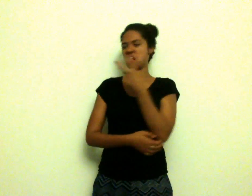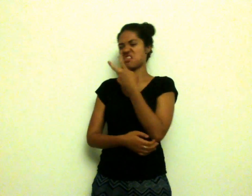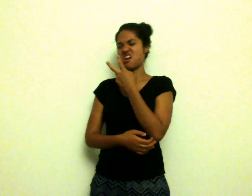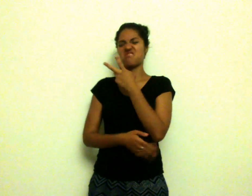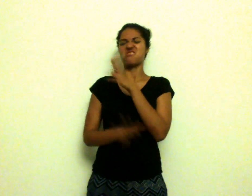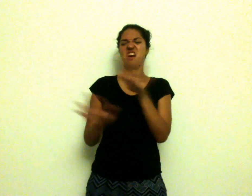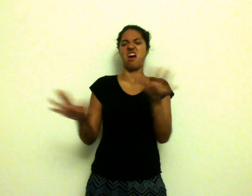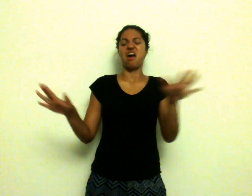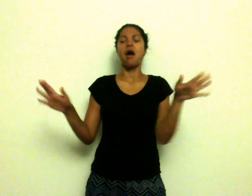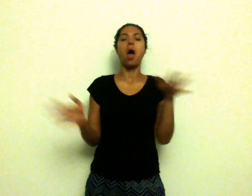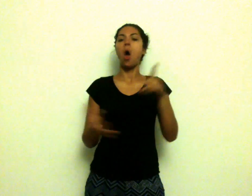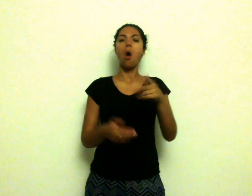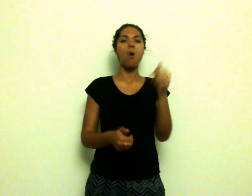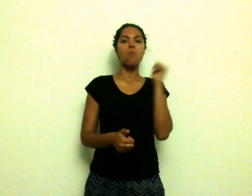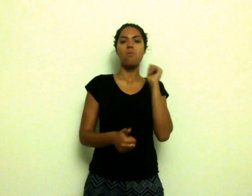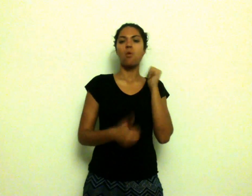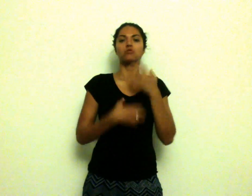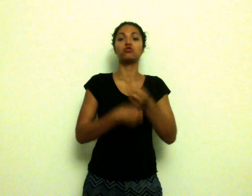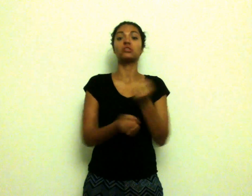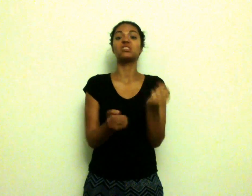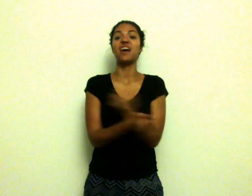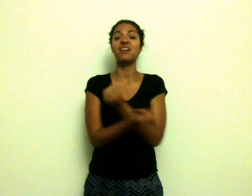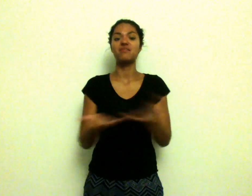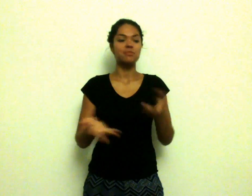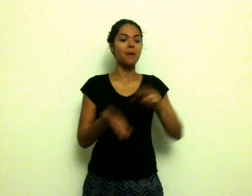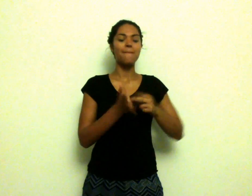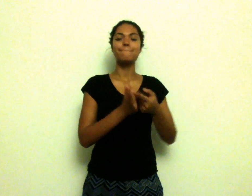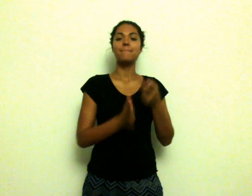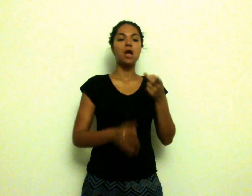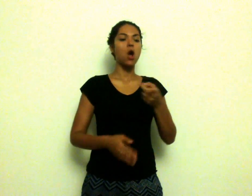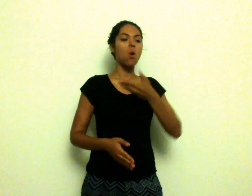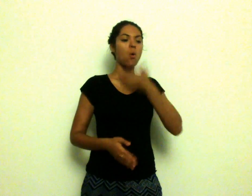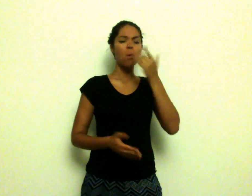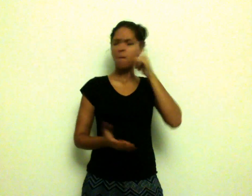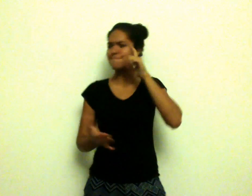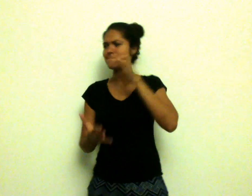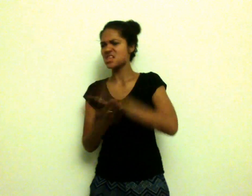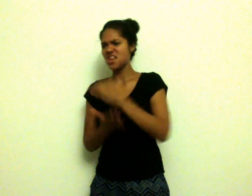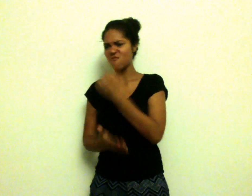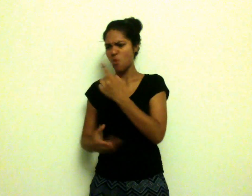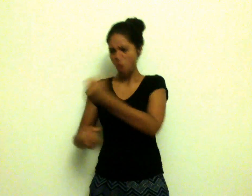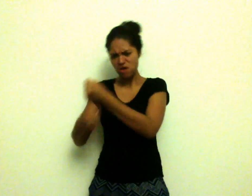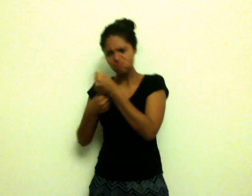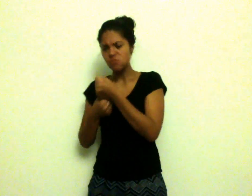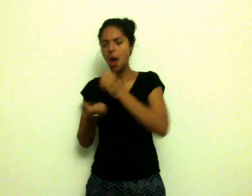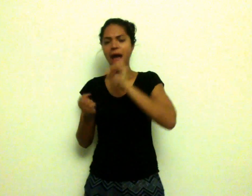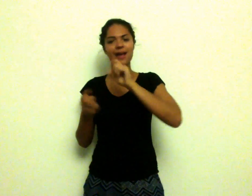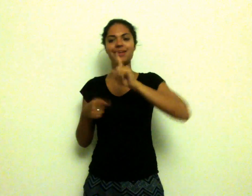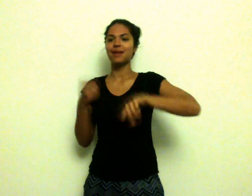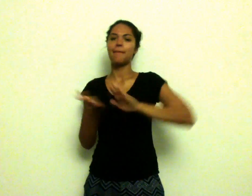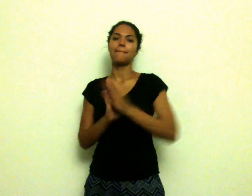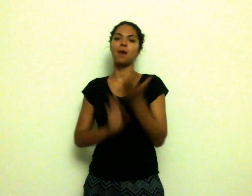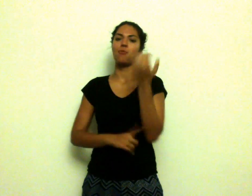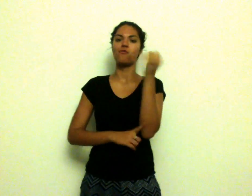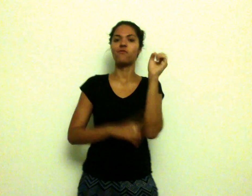no loyalty, therefore he can never be a true revolutionist. And the fact that he doubts everything gets in his way when he wants to denounce anything. For